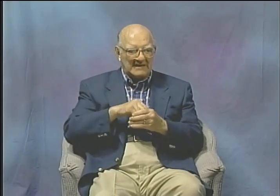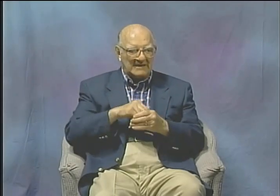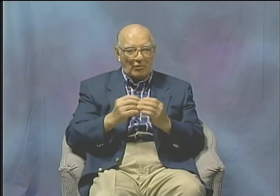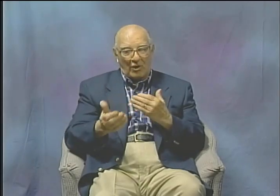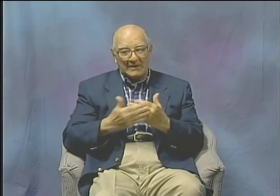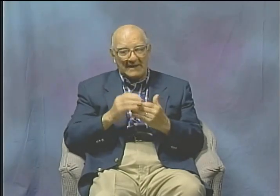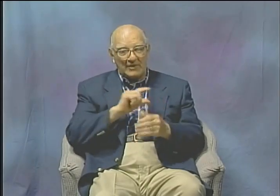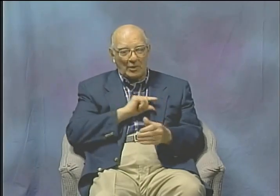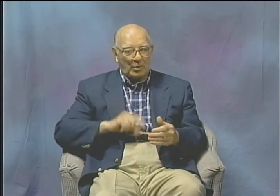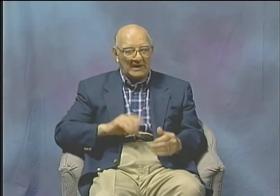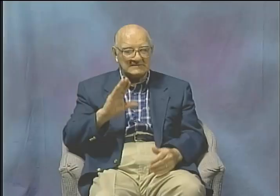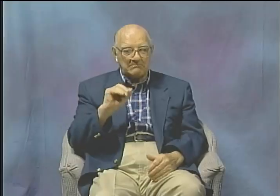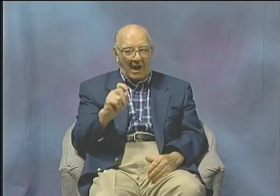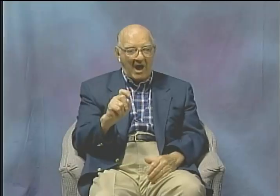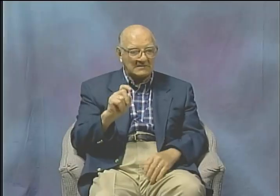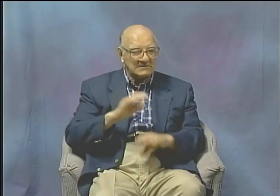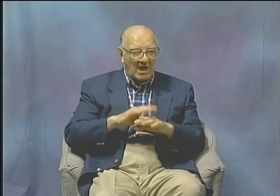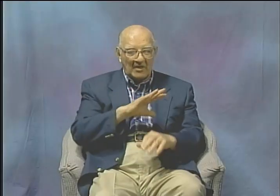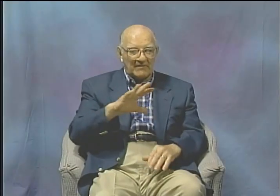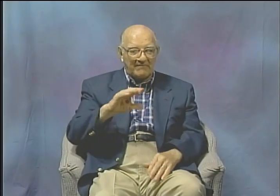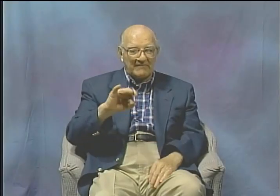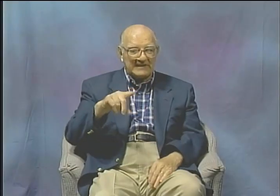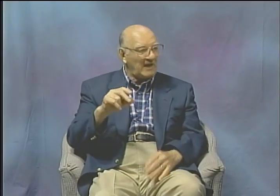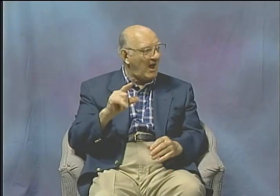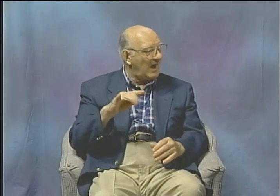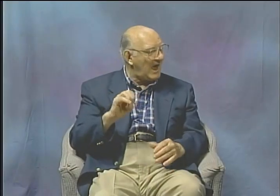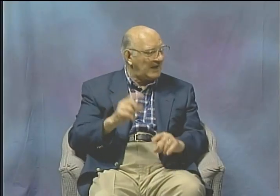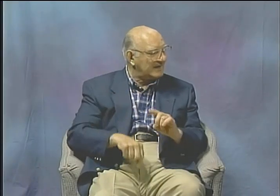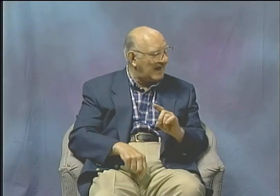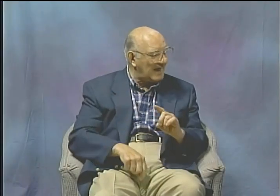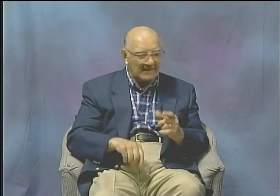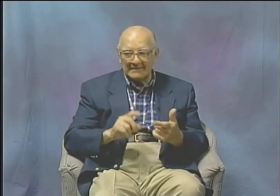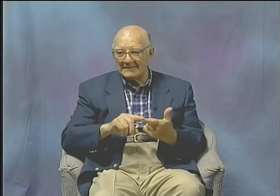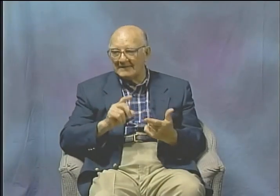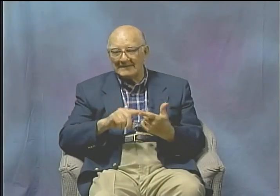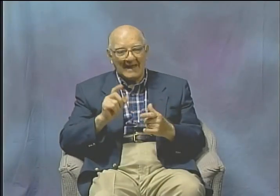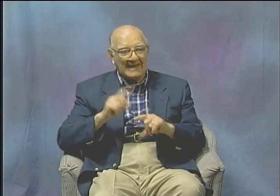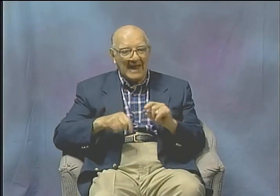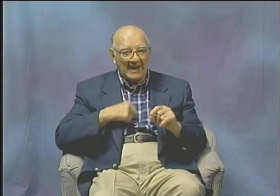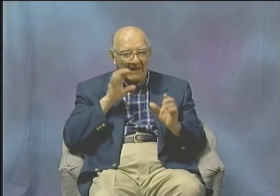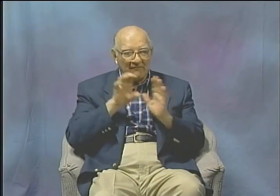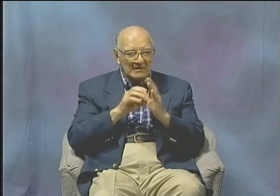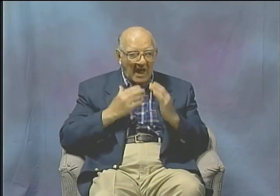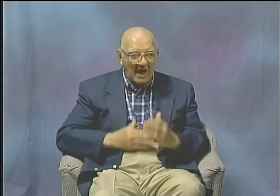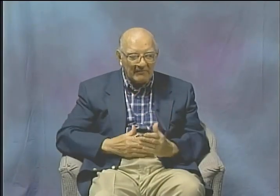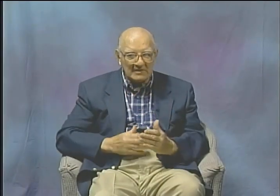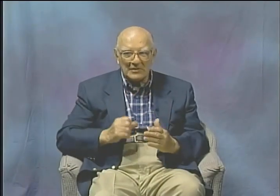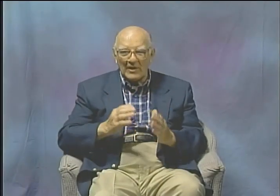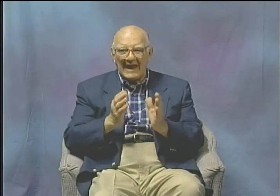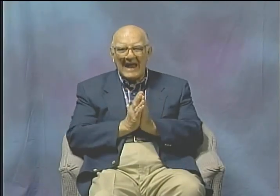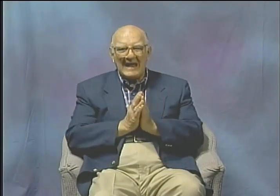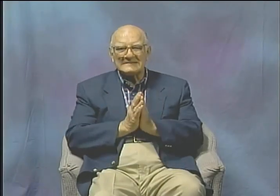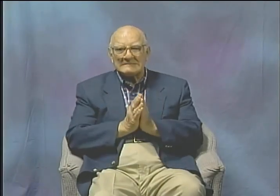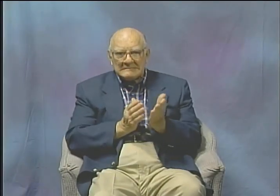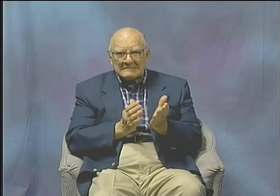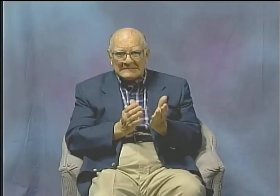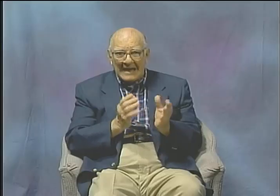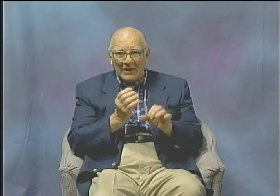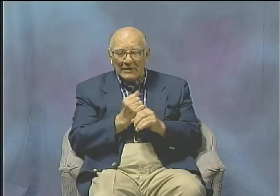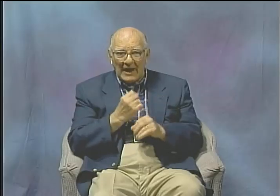or near the Queen's box, the 50-yard line. They can't have a photographer ask, can you get a